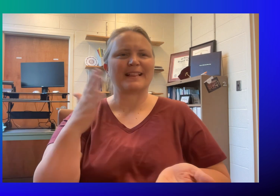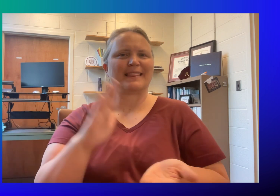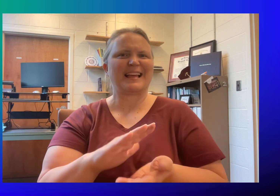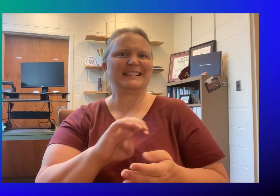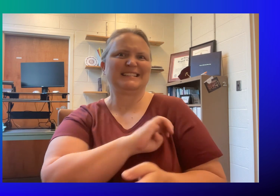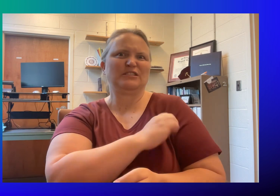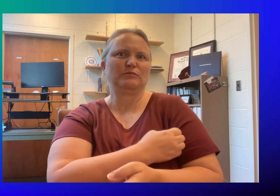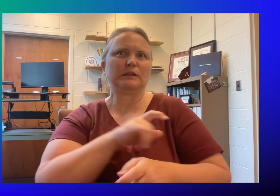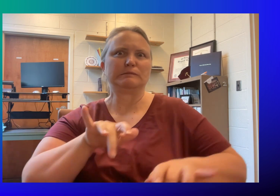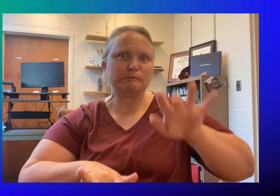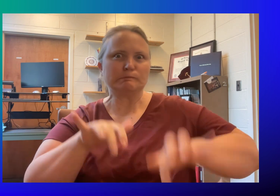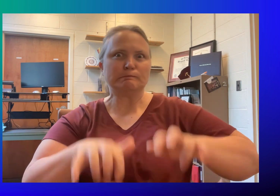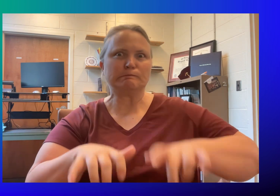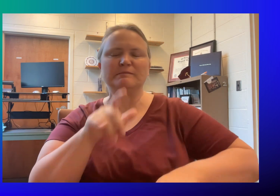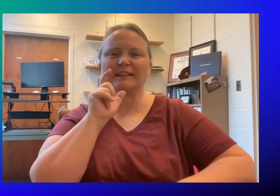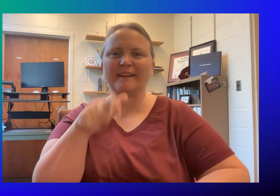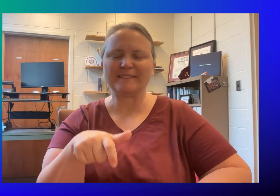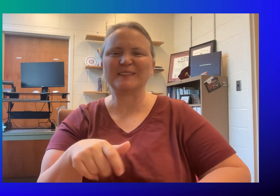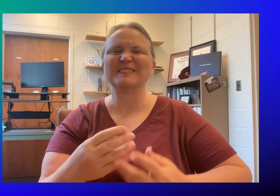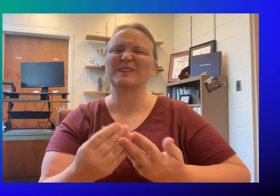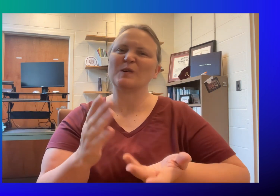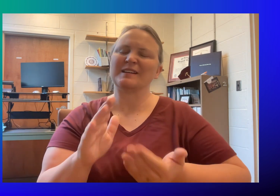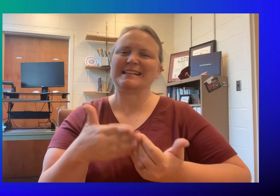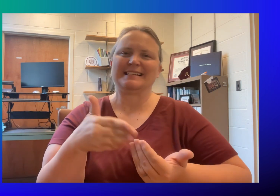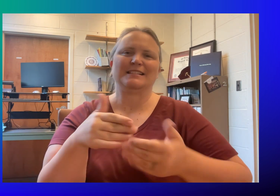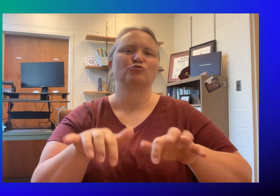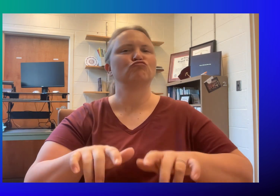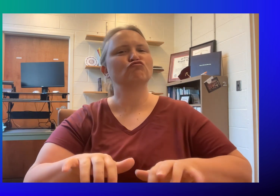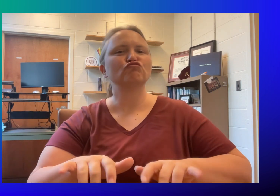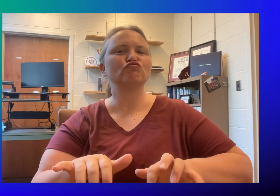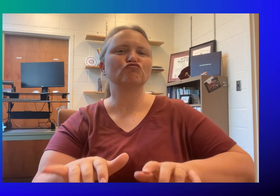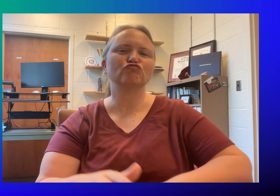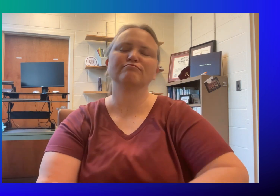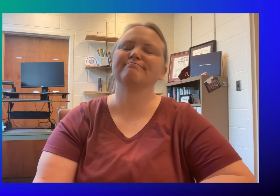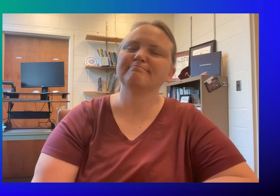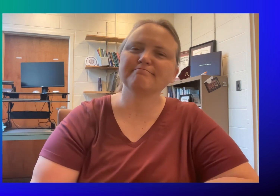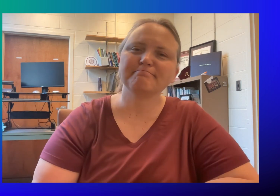less energy to press the keys and causes less strain on your joints.